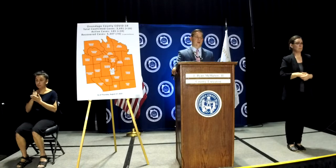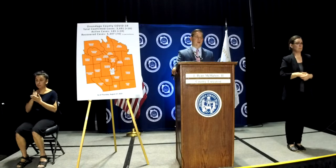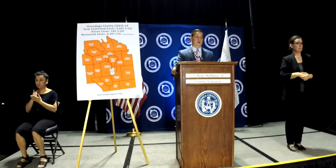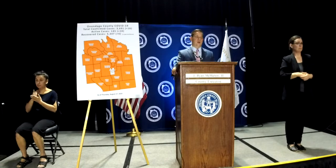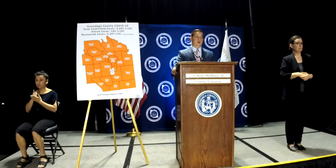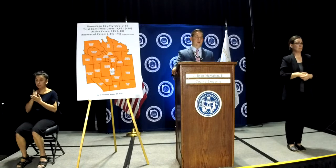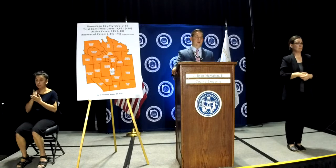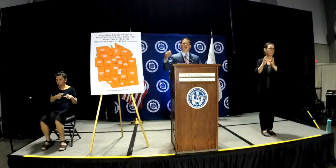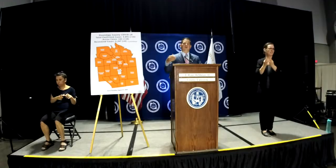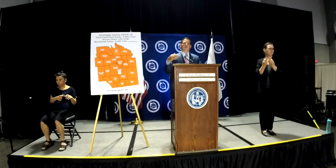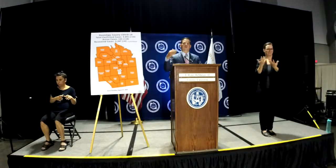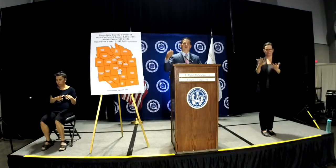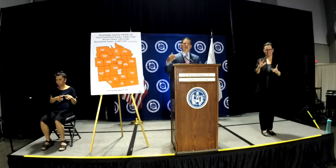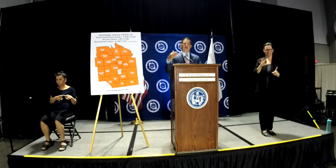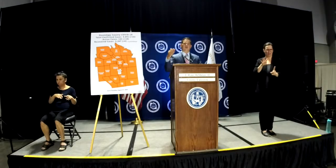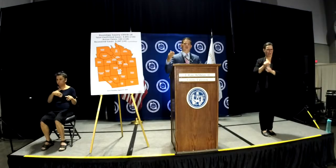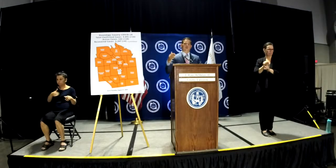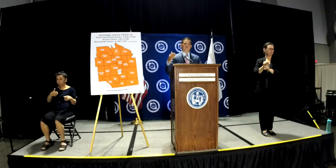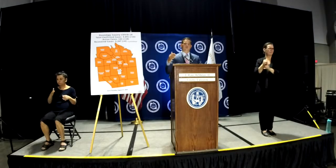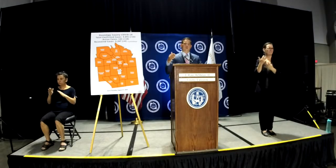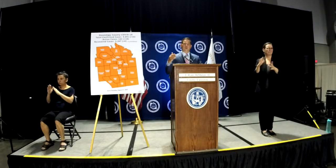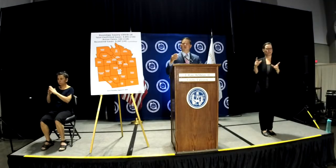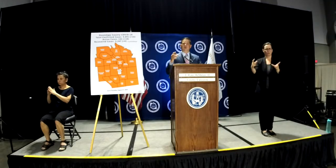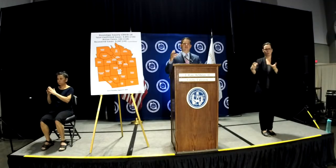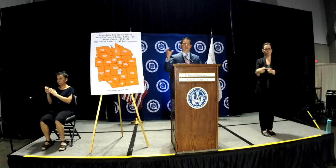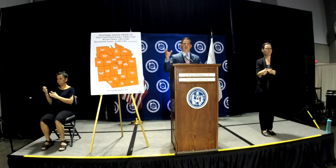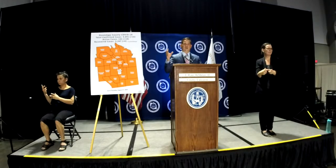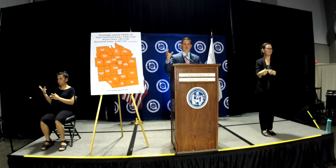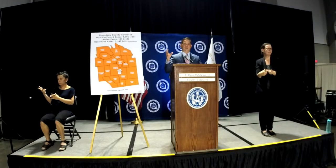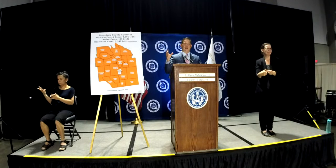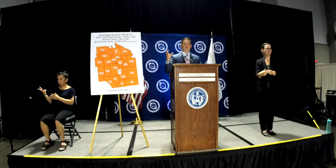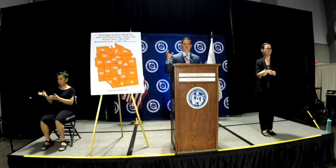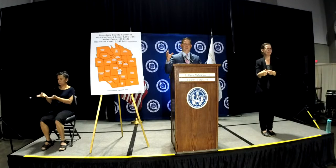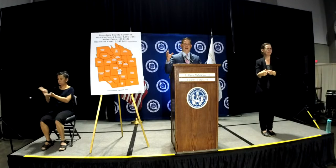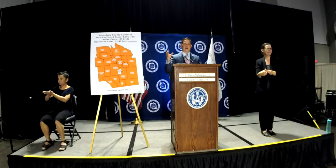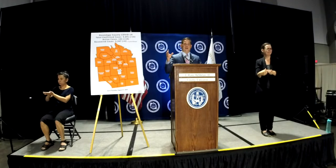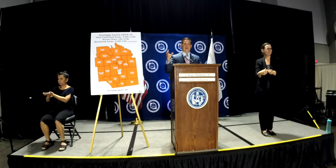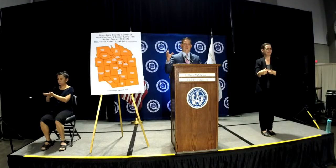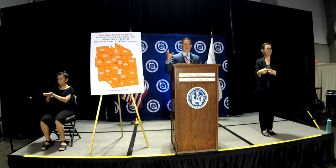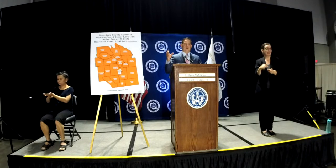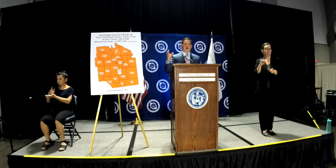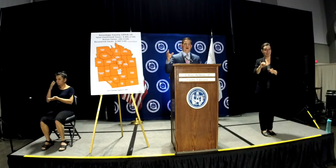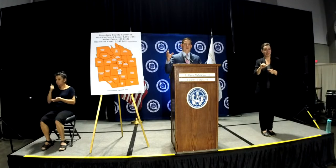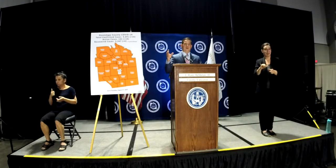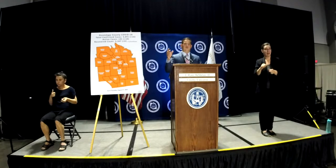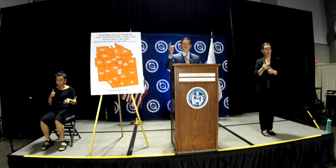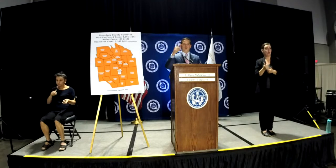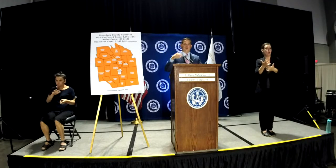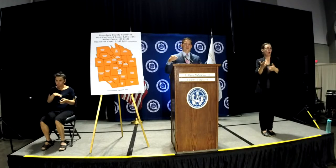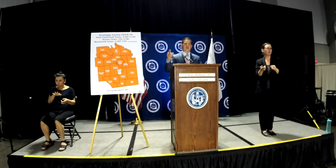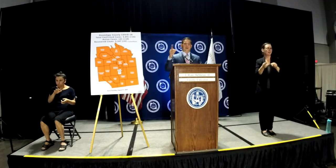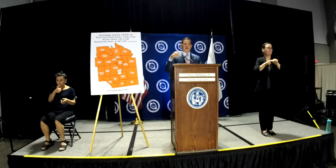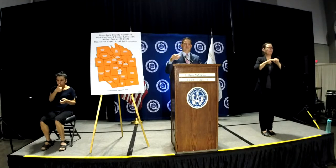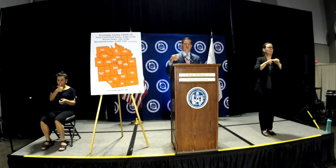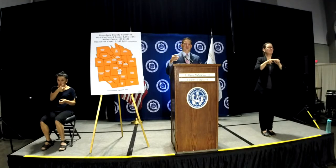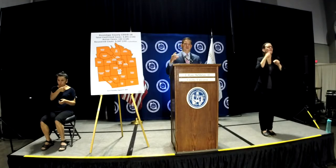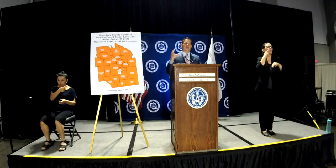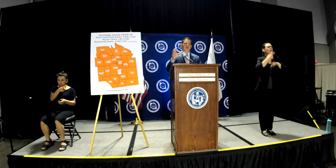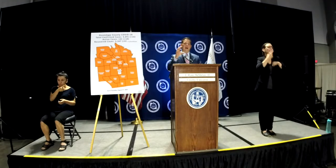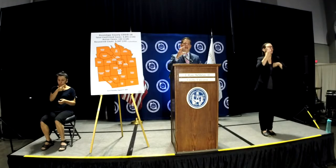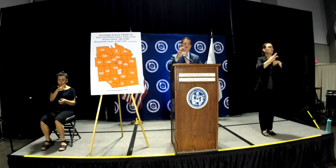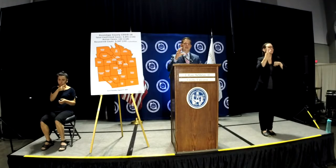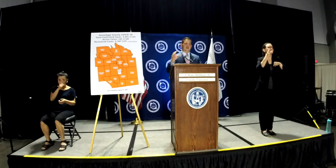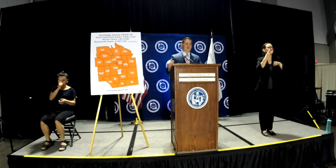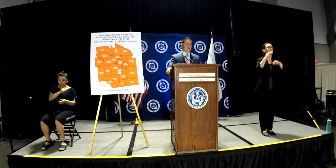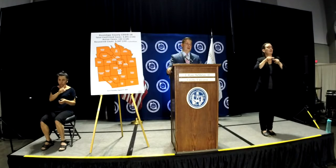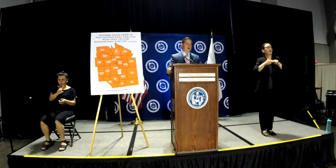economy. Numbers up for a day or two, but it's only a day or two. It's not reason to panic if you get them contact traced and